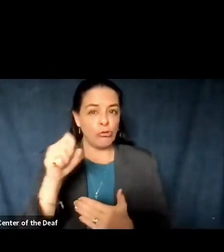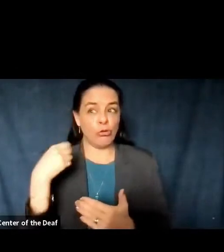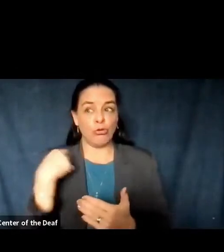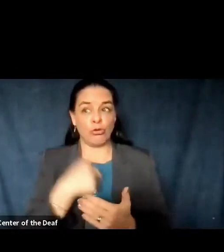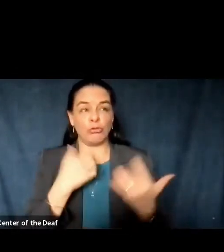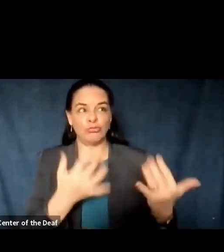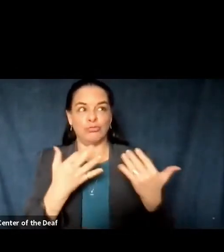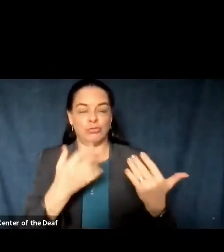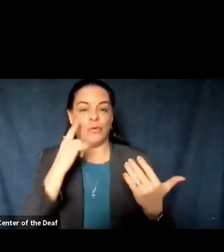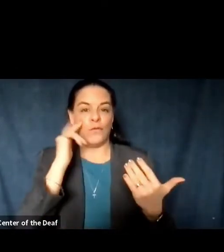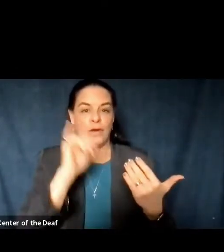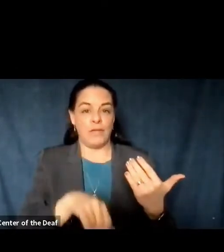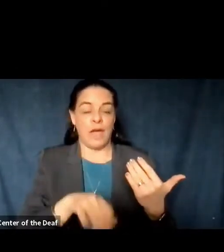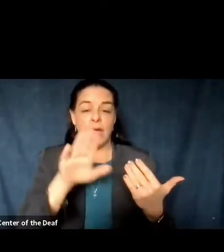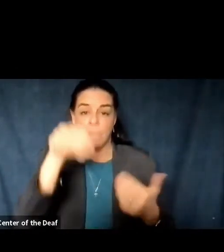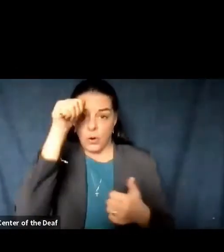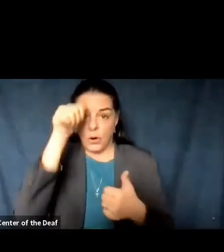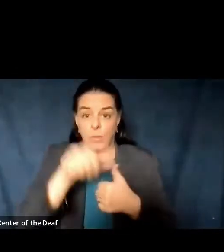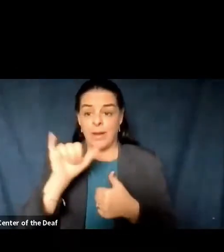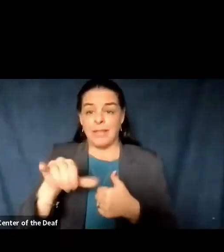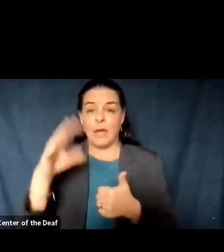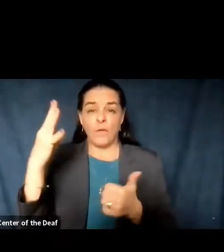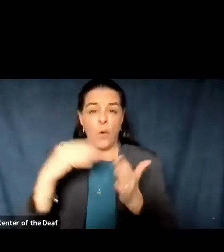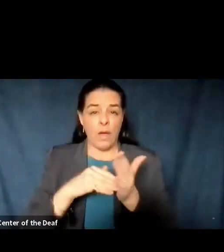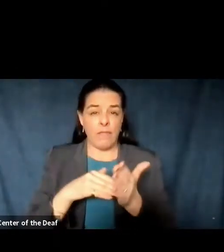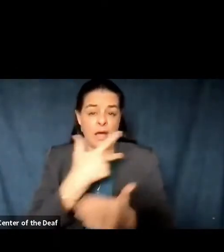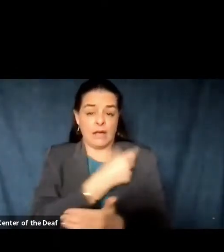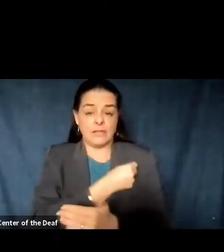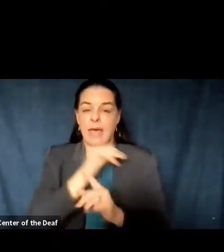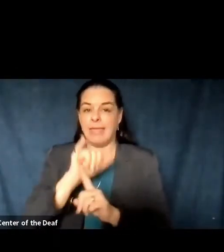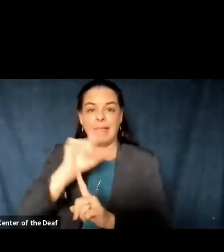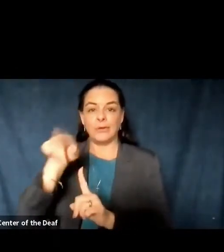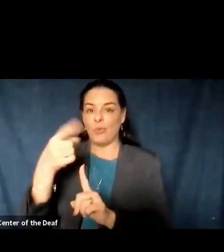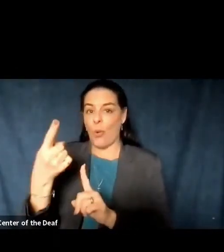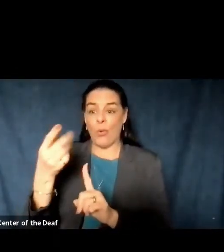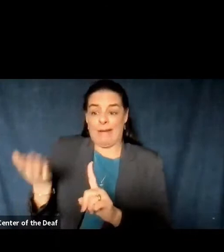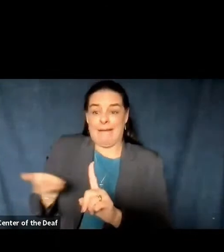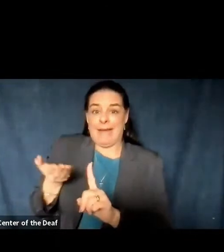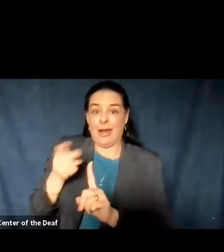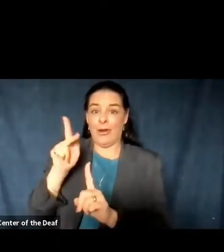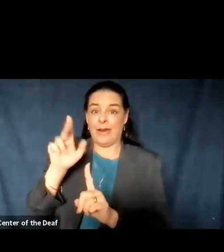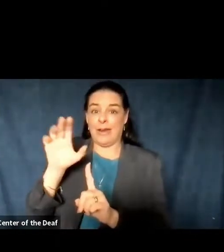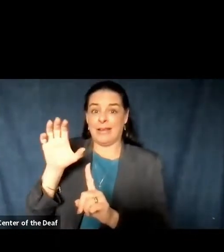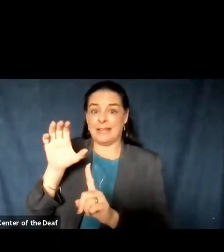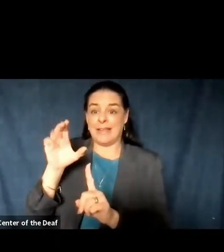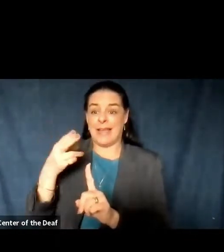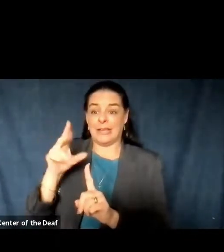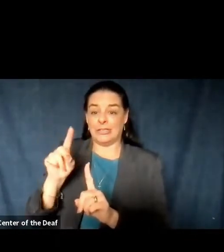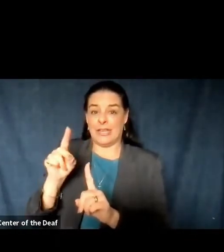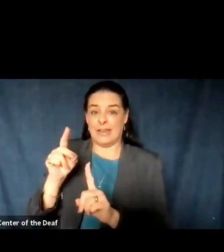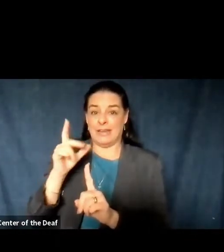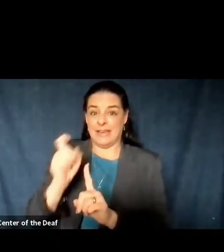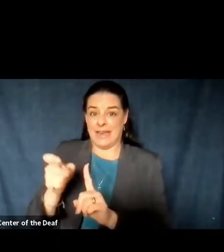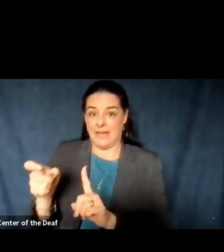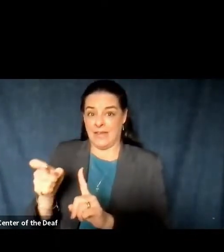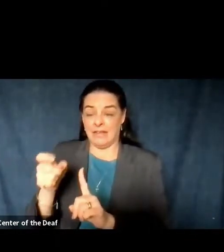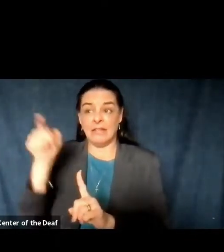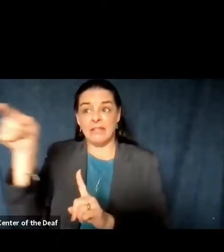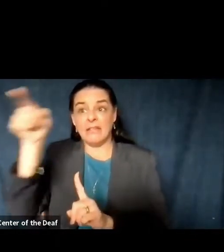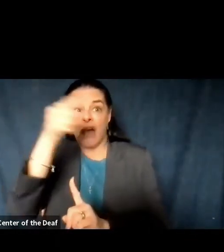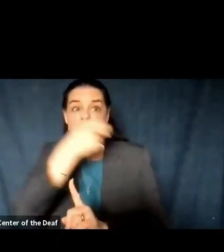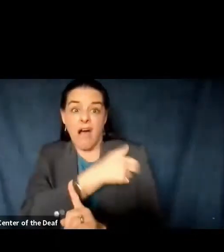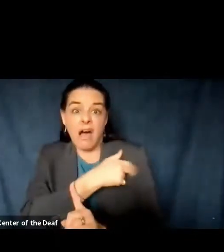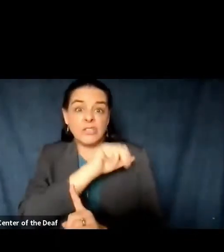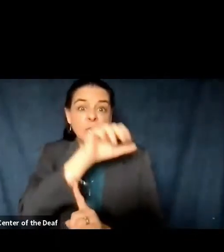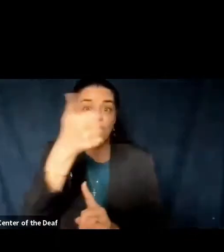as a reminder, those 4,000 doses are just the ones that we've given here at KCHD. That doesn't include all the ones given by hospitals and